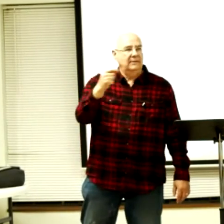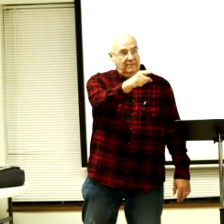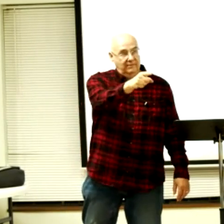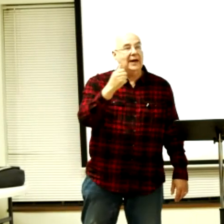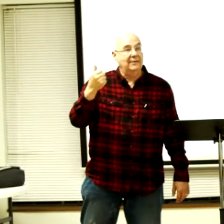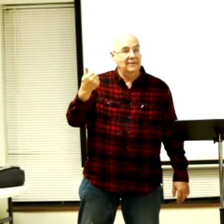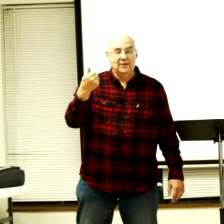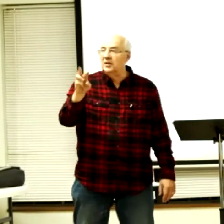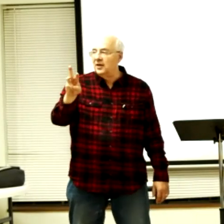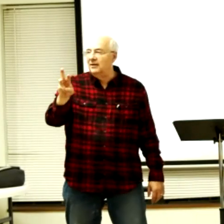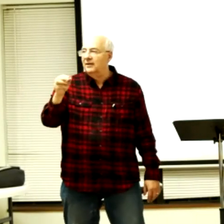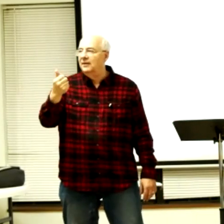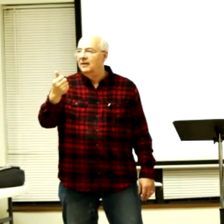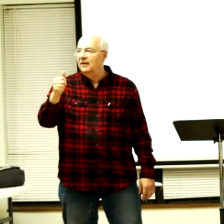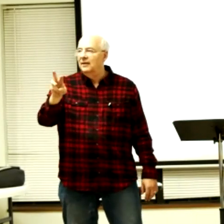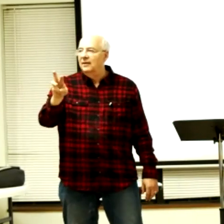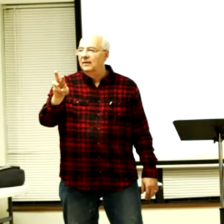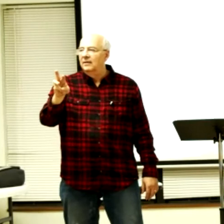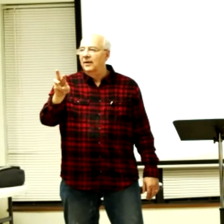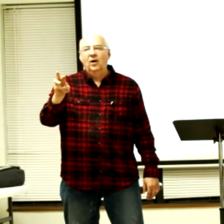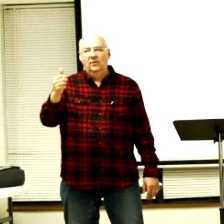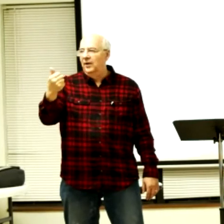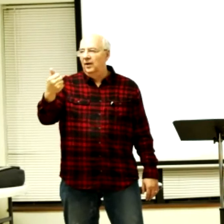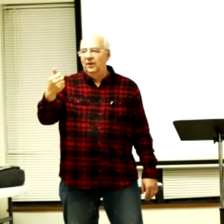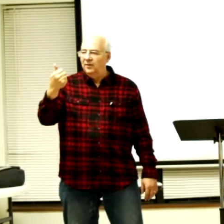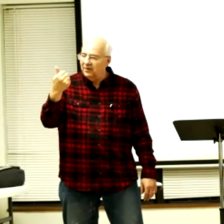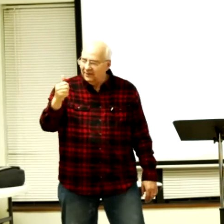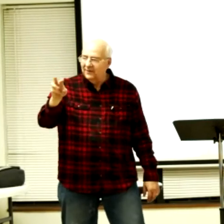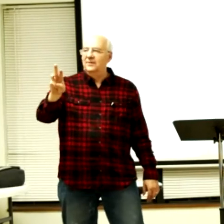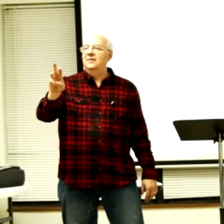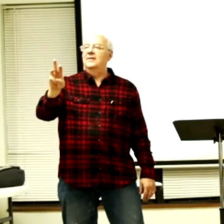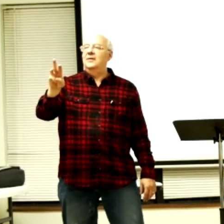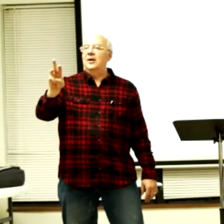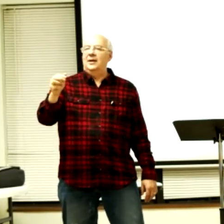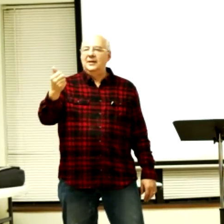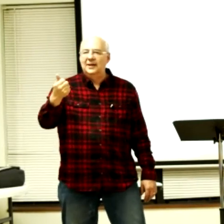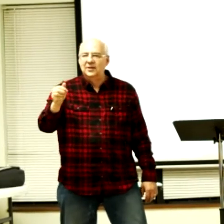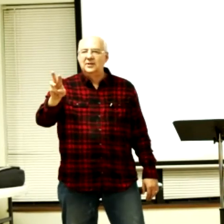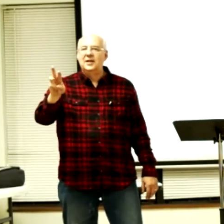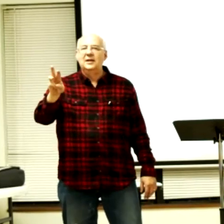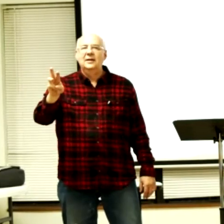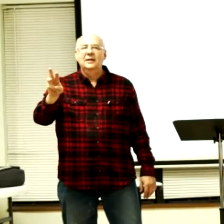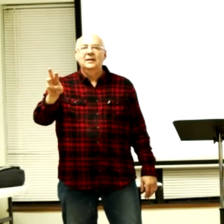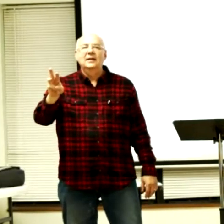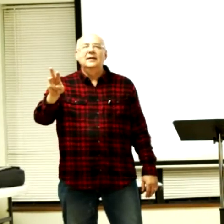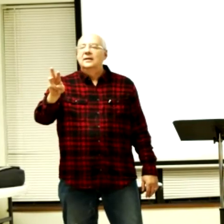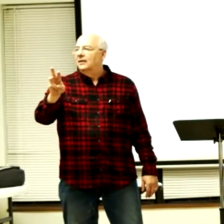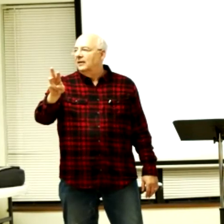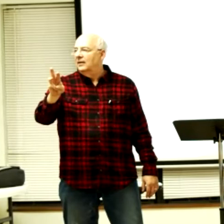what, Right. I thought you 16. Go like that. Go like that. No. You go out like that. 16. Start with the So you don't do